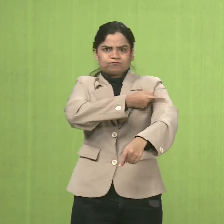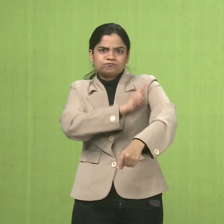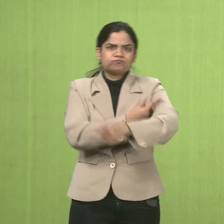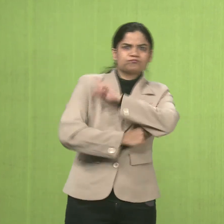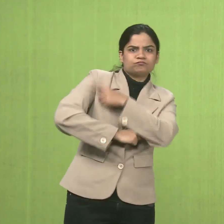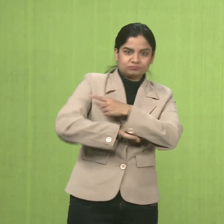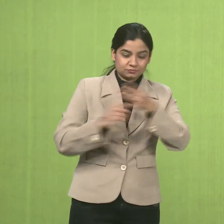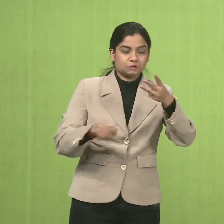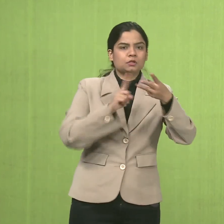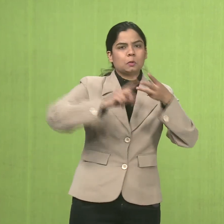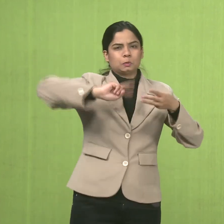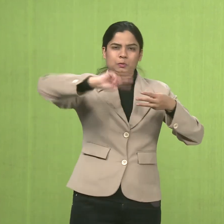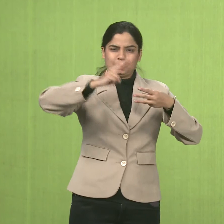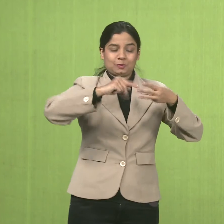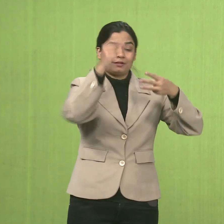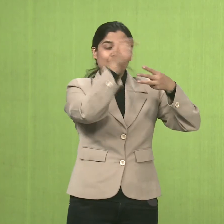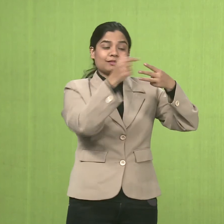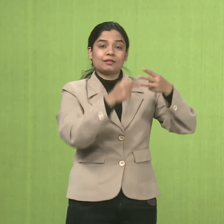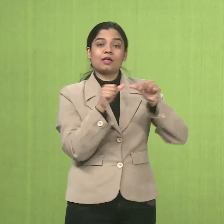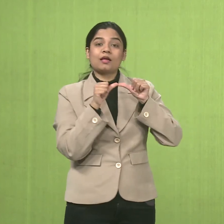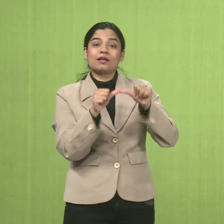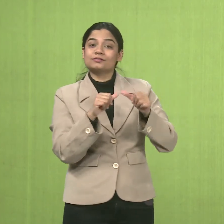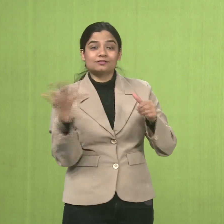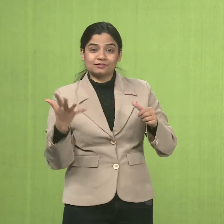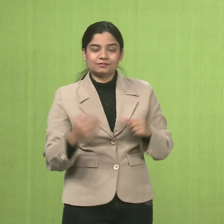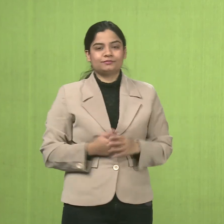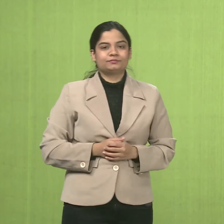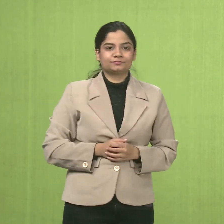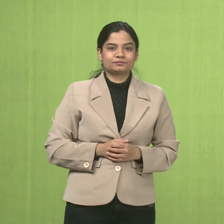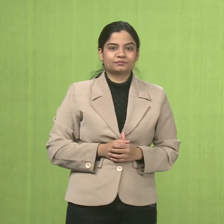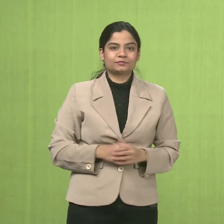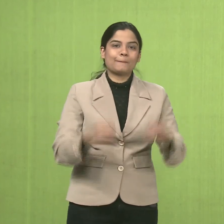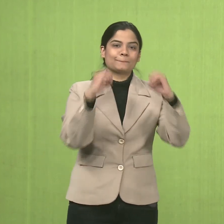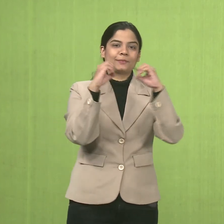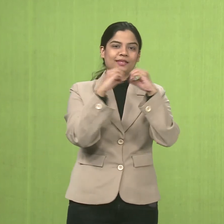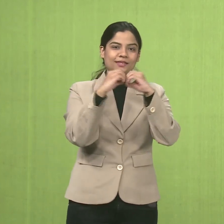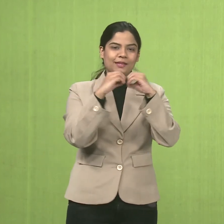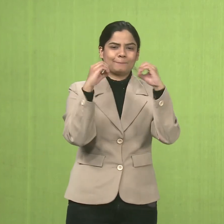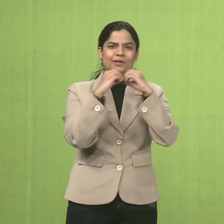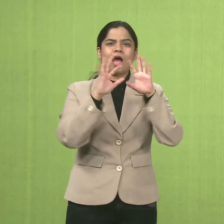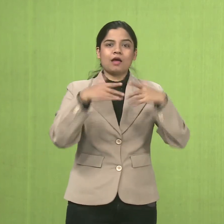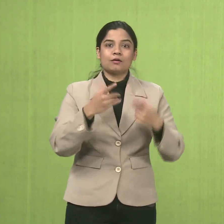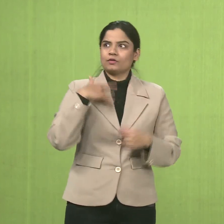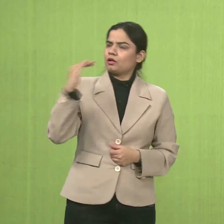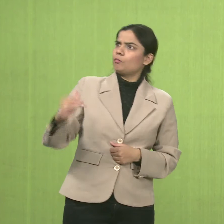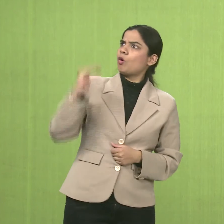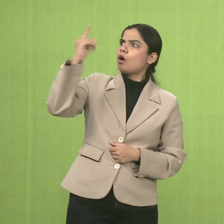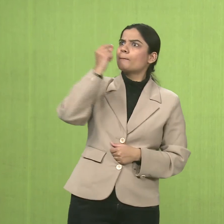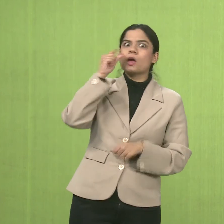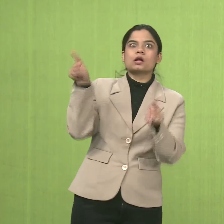with physical strength and everything. Third is any of the two. The answer is B, because of